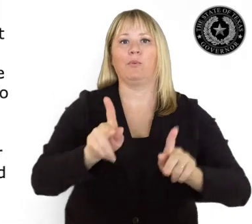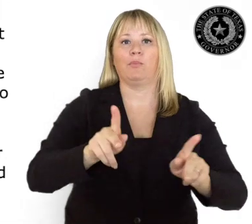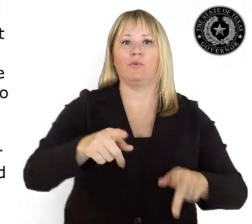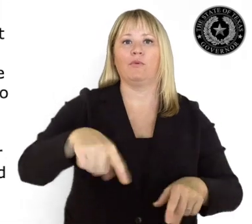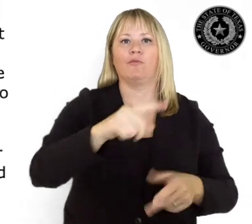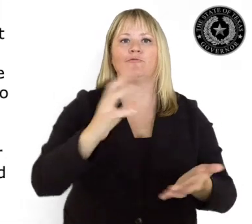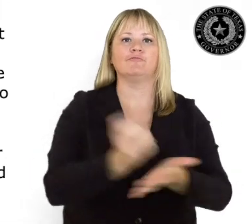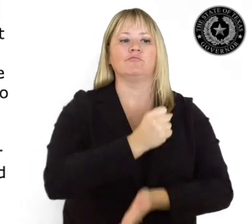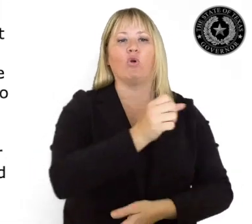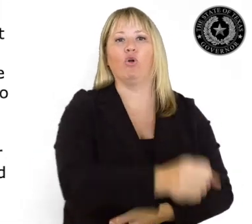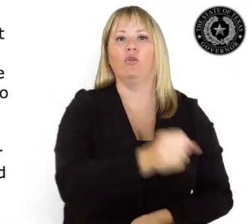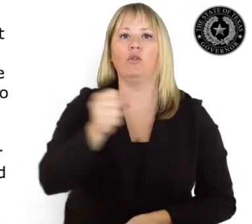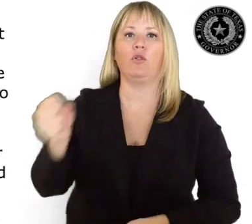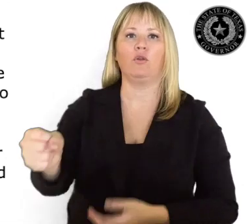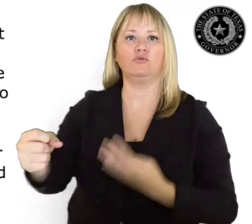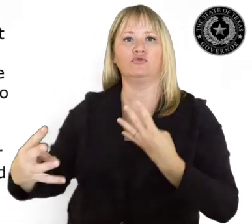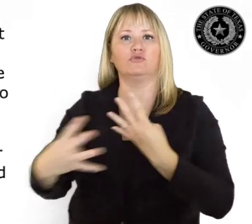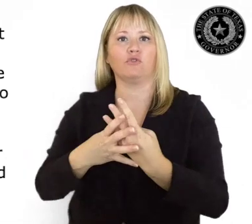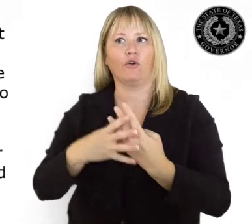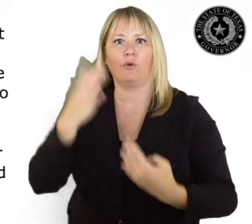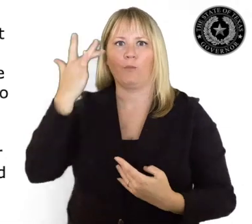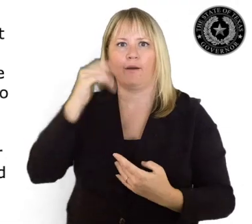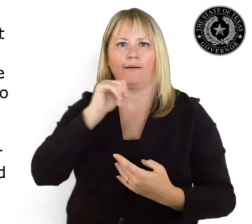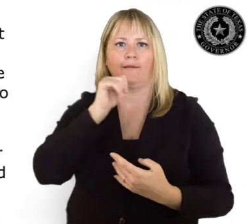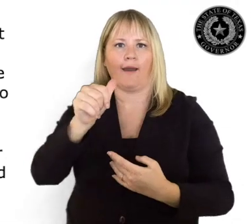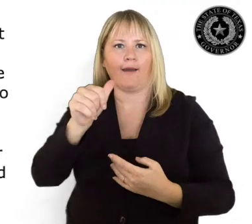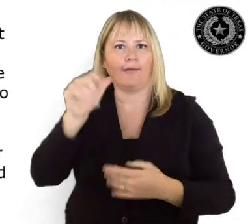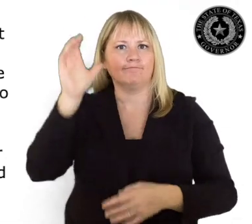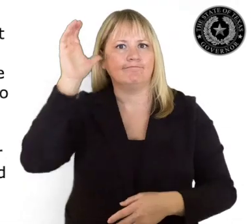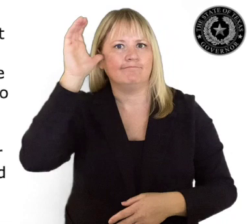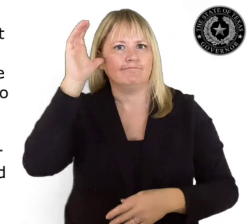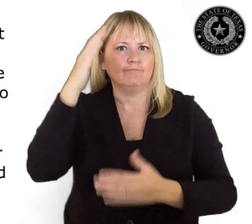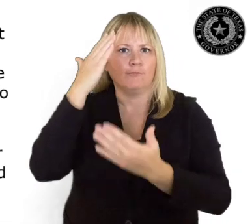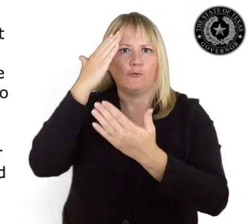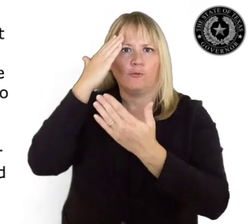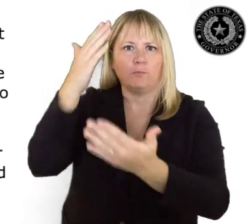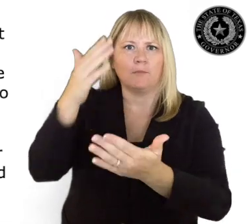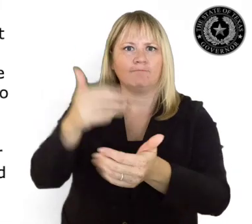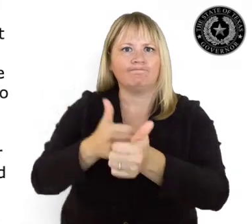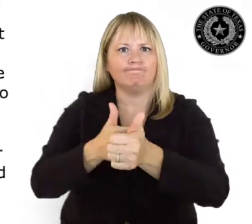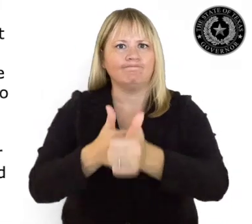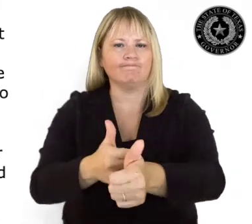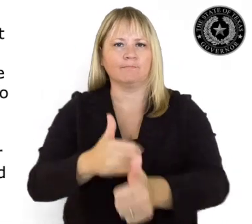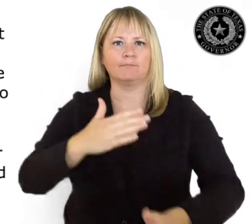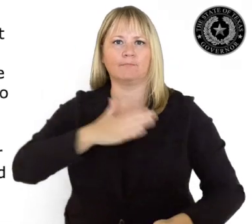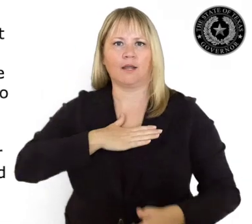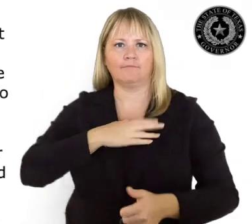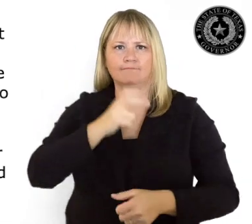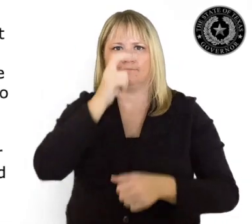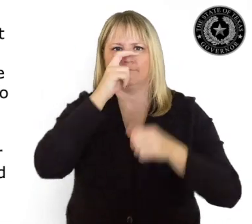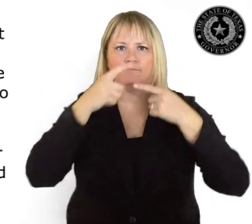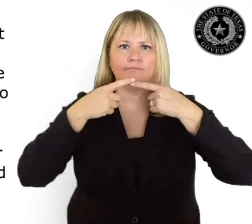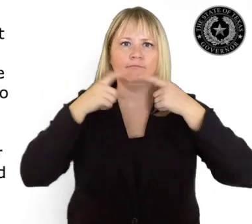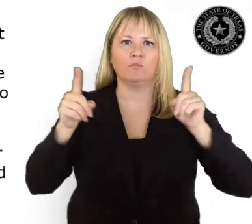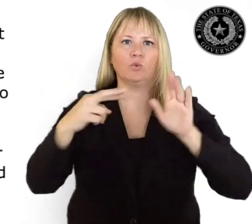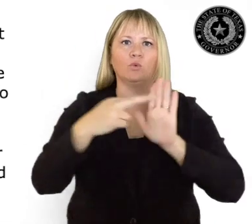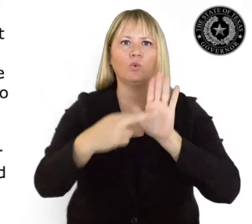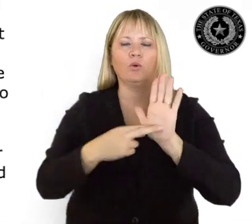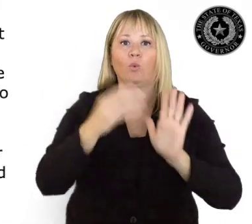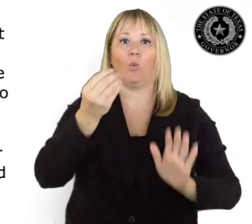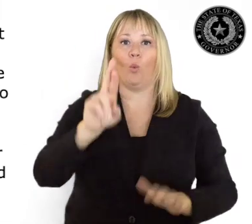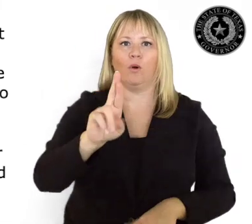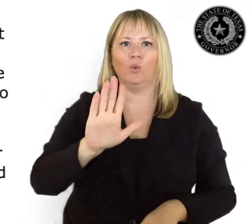jail for violating any executive order or local order issued in response to the COVID-19 disaster.